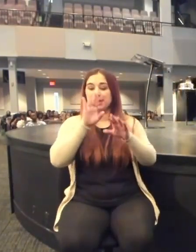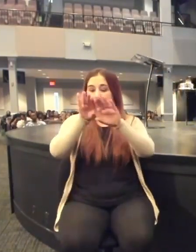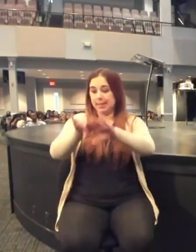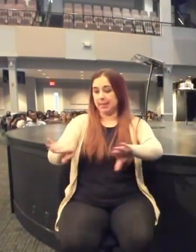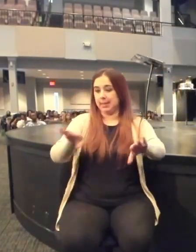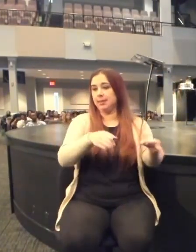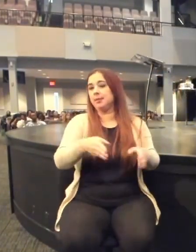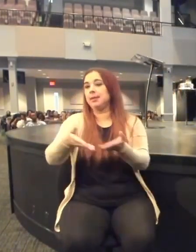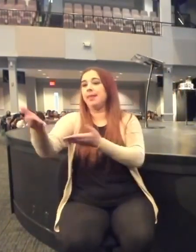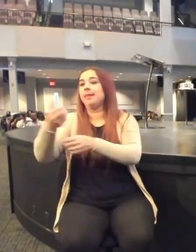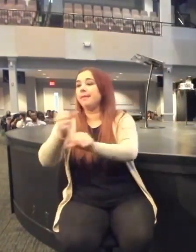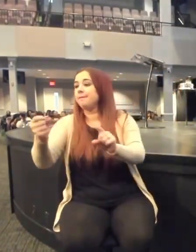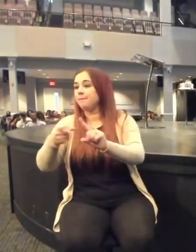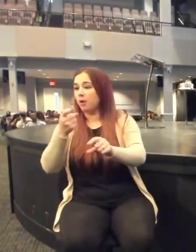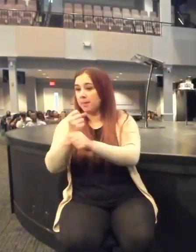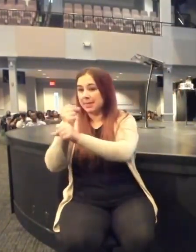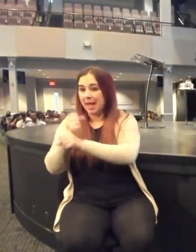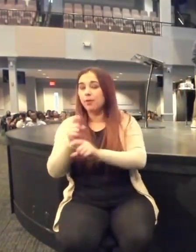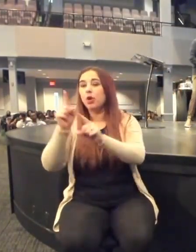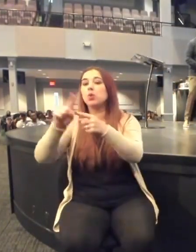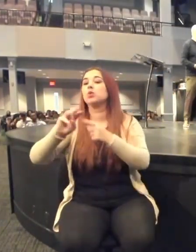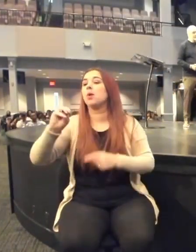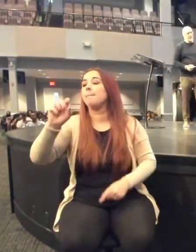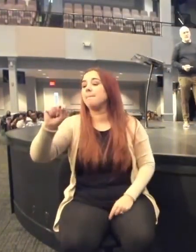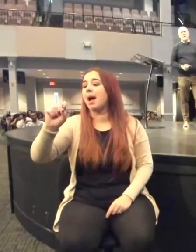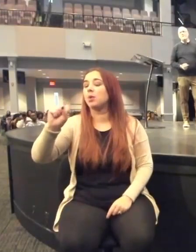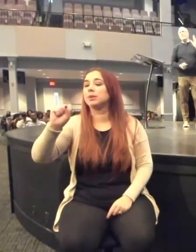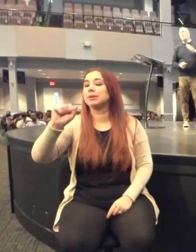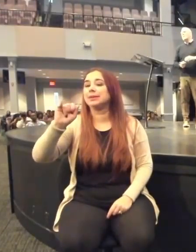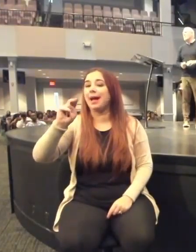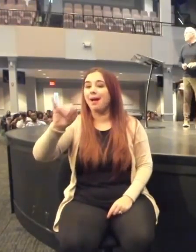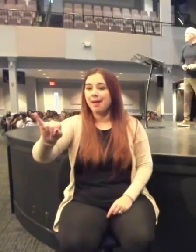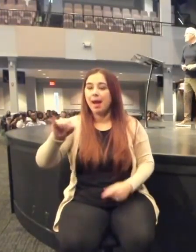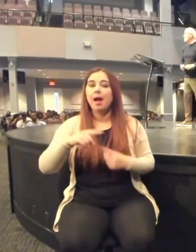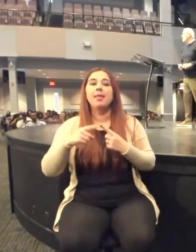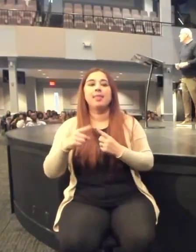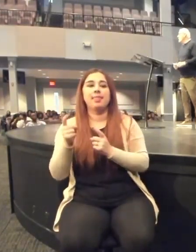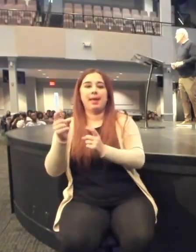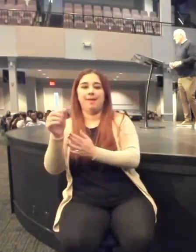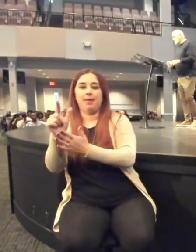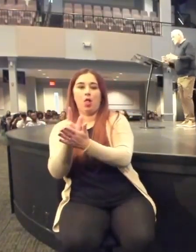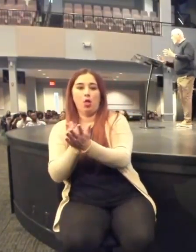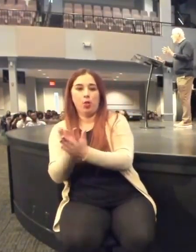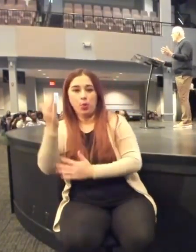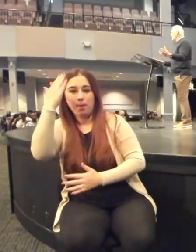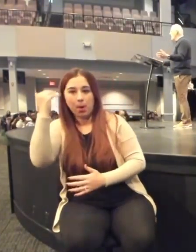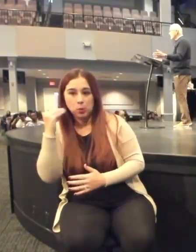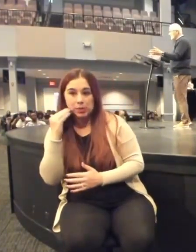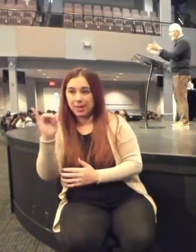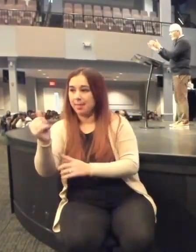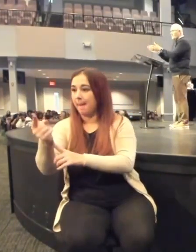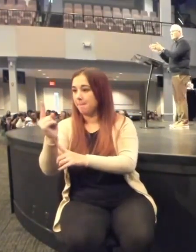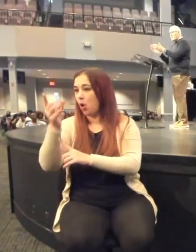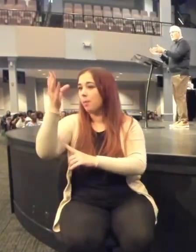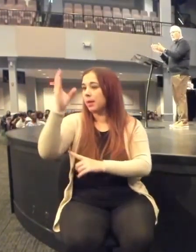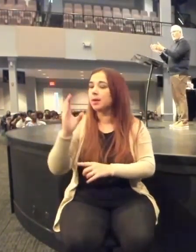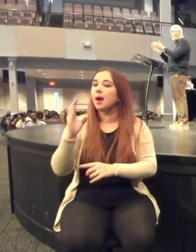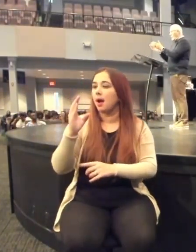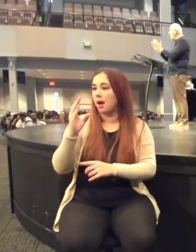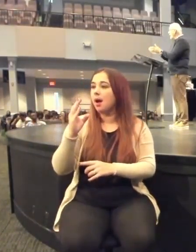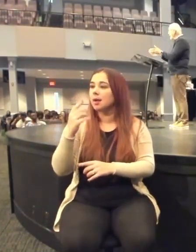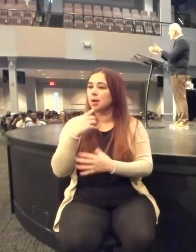he leads them to Mount Sinai, where there's then the giving of the law through Moses. And there's this moment where God says, now I want you to